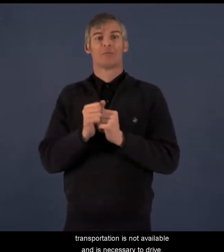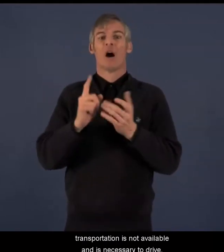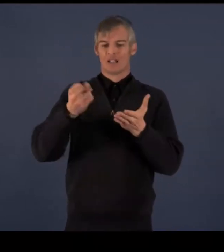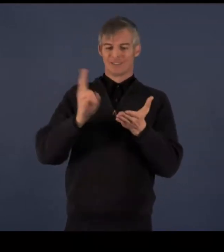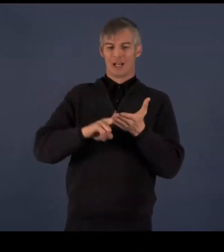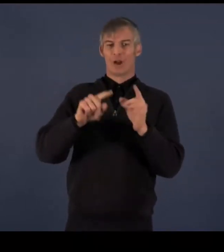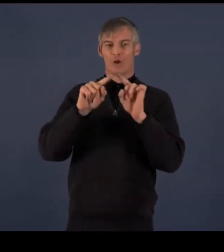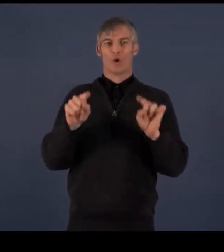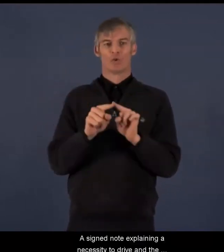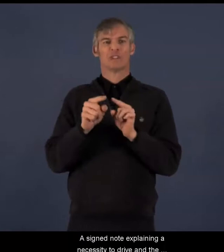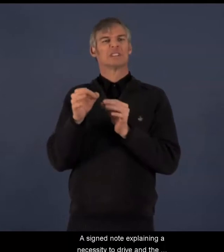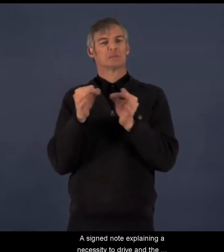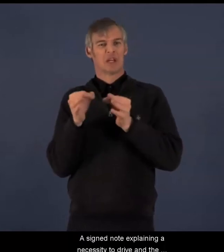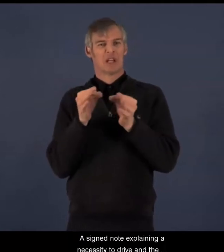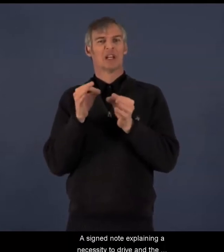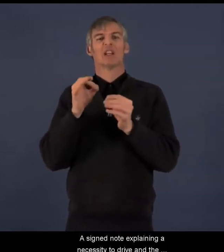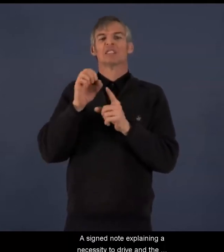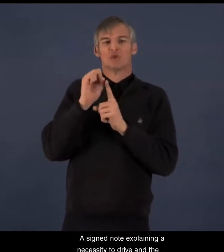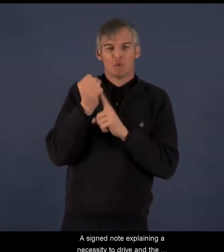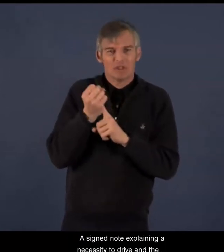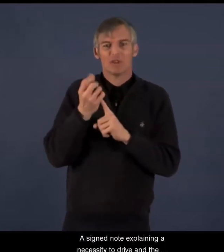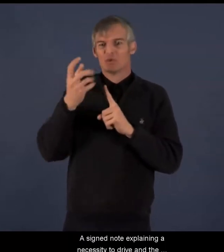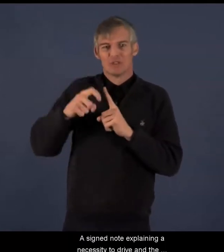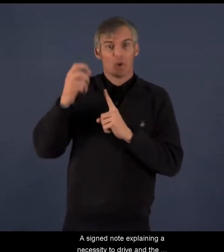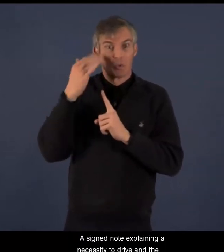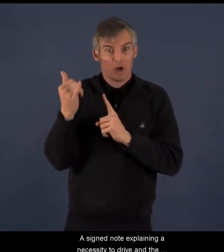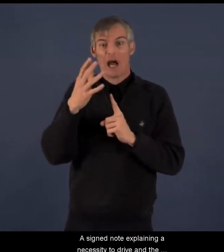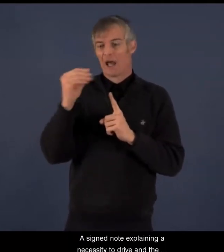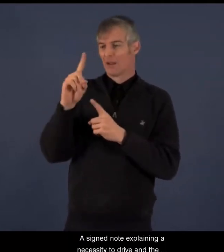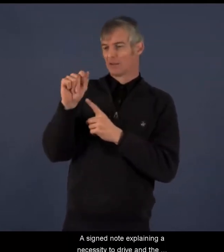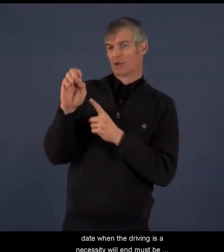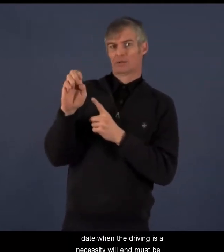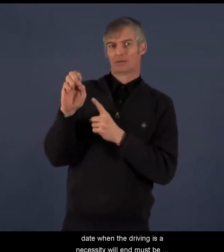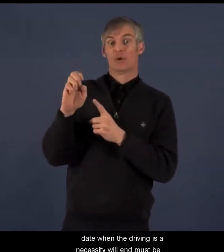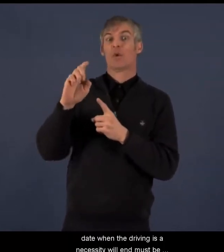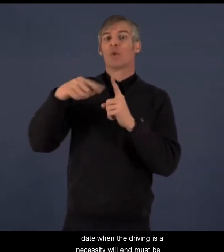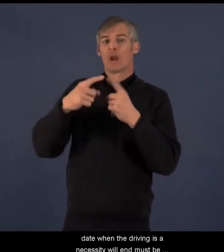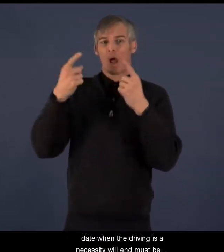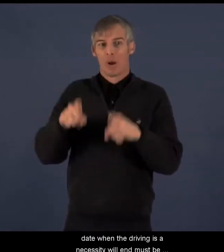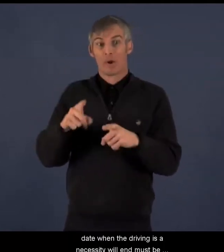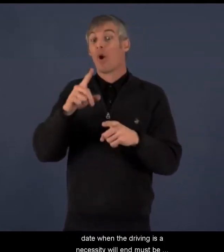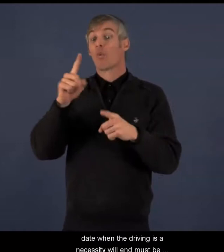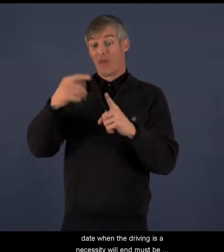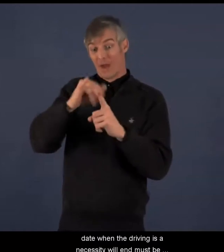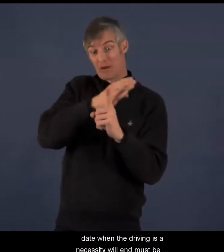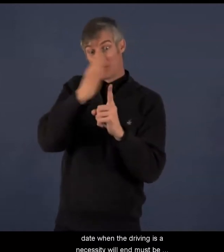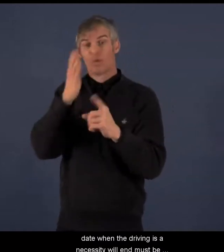drive. A signed note explaining the necessity to drive and the date when the driving is a necessity will